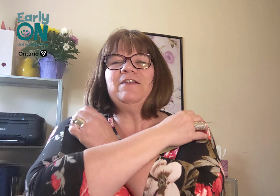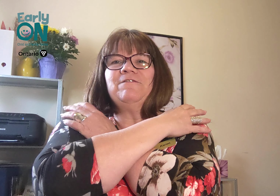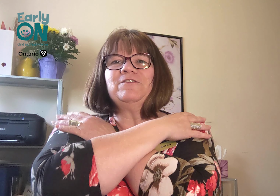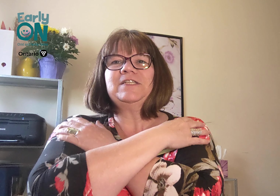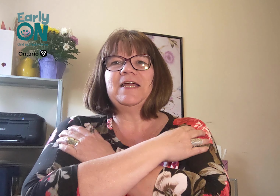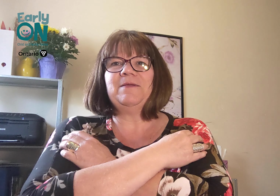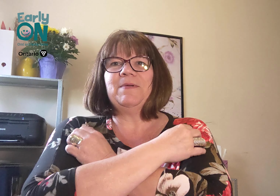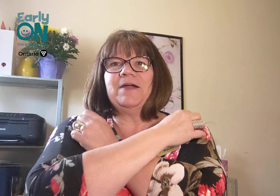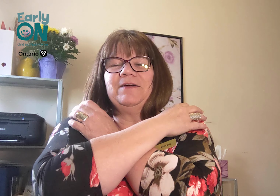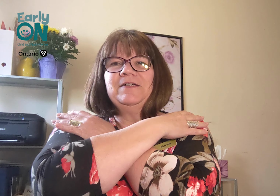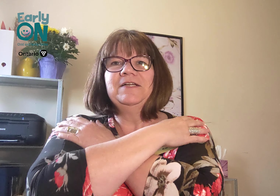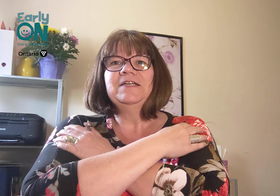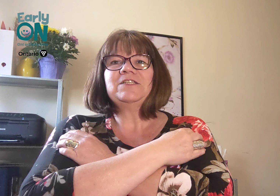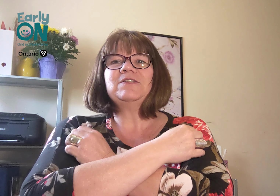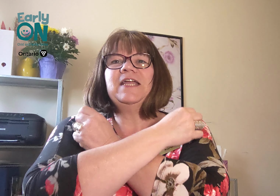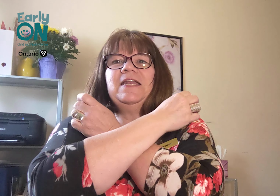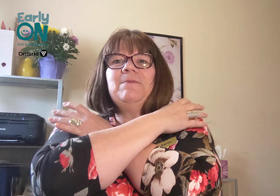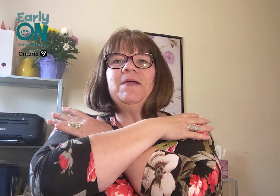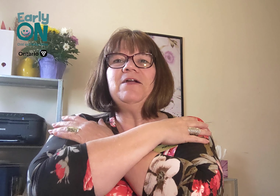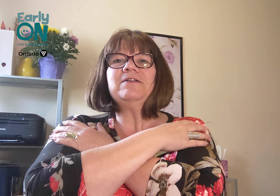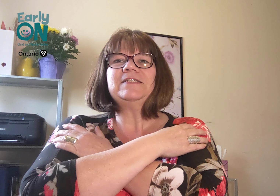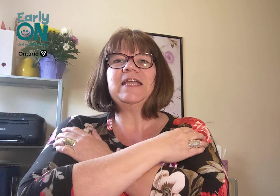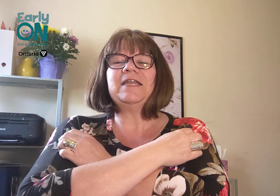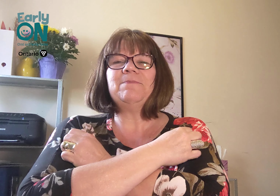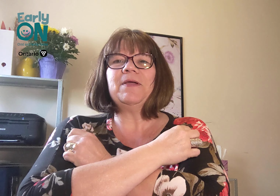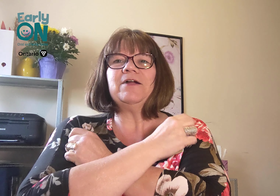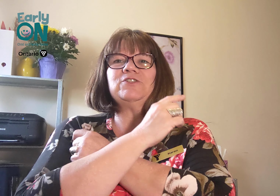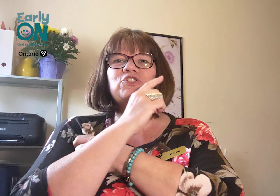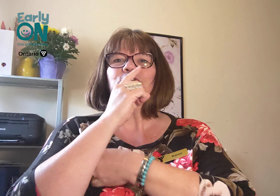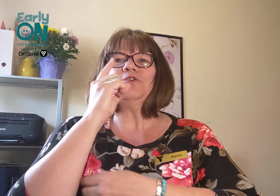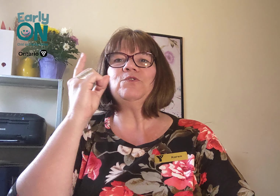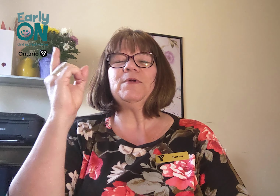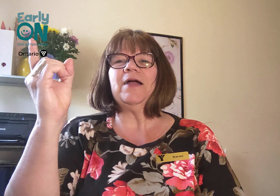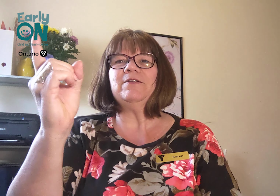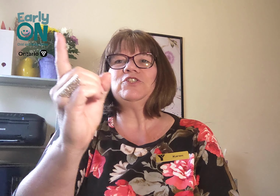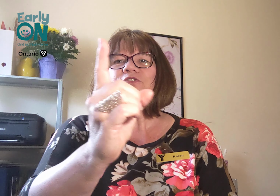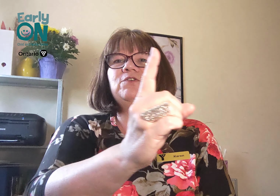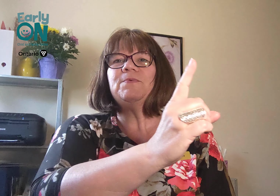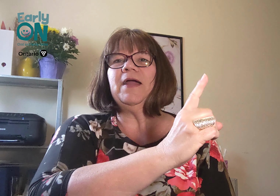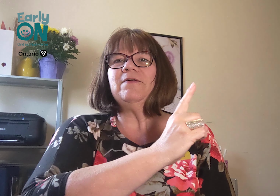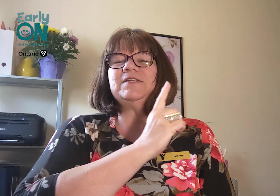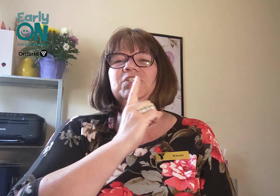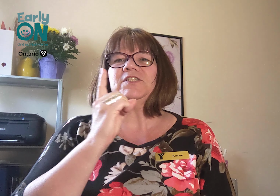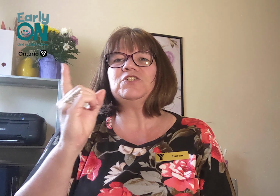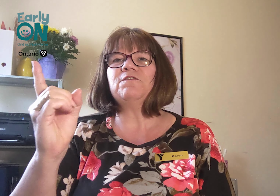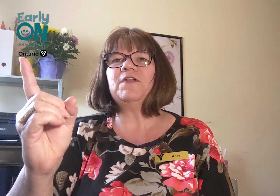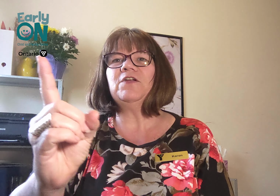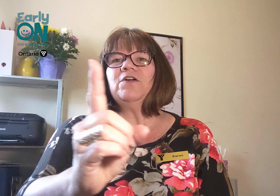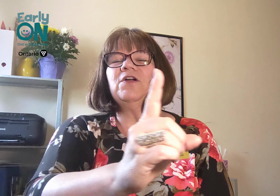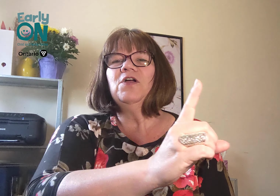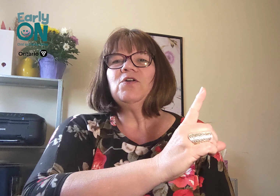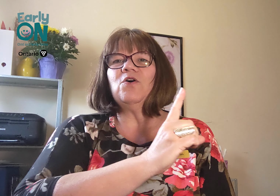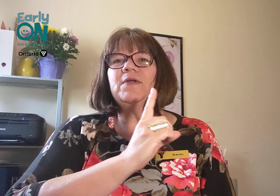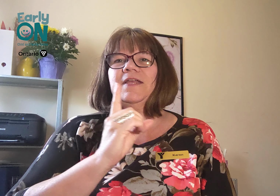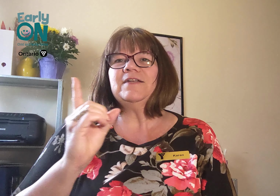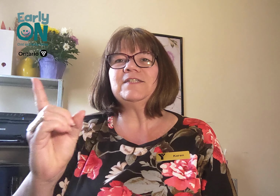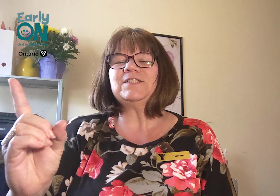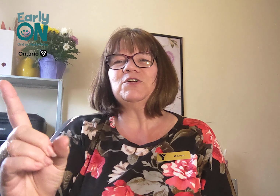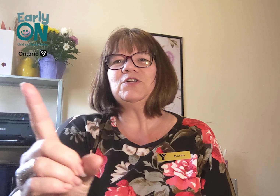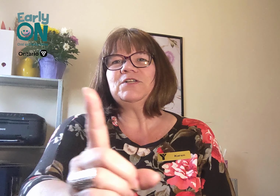for teddy bear. So teddy bear, turn around. And turn around is just your finger going in a circle,